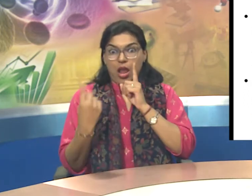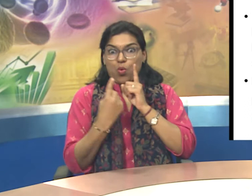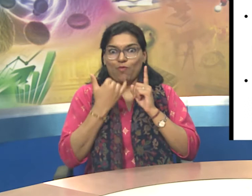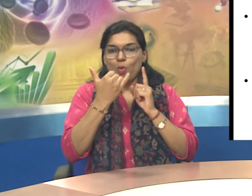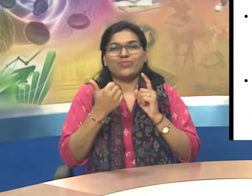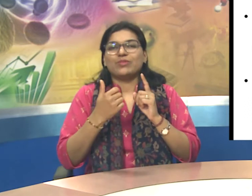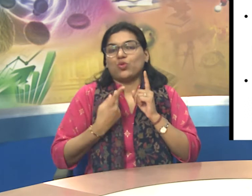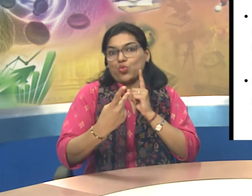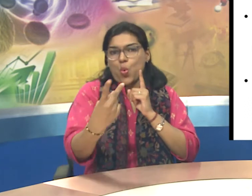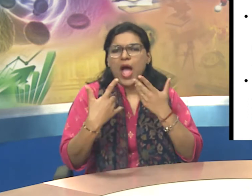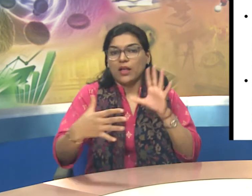Parties of